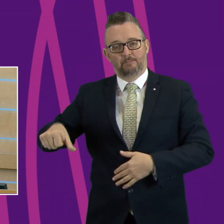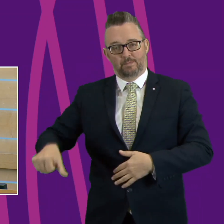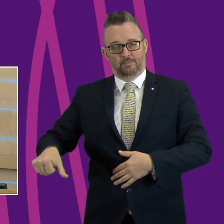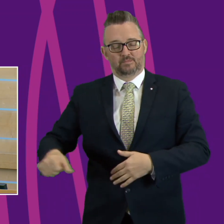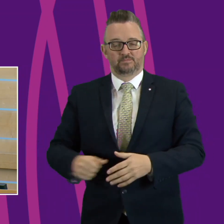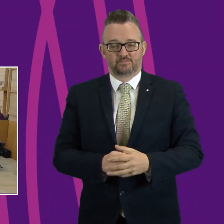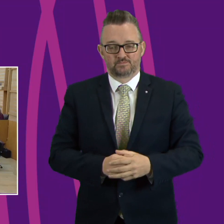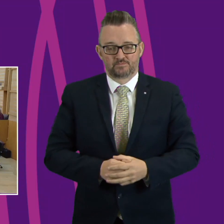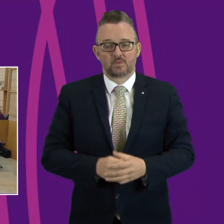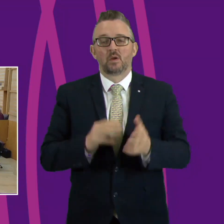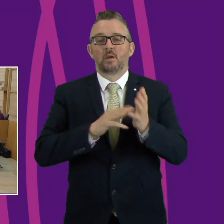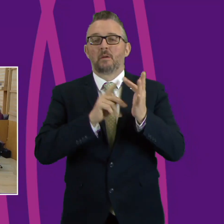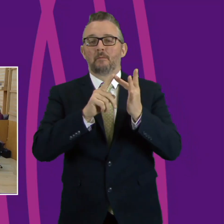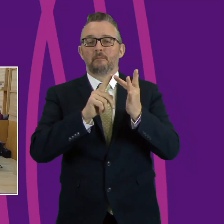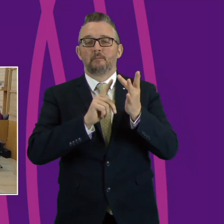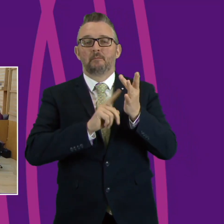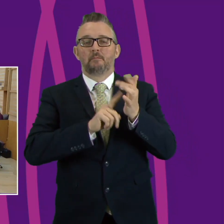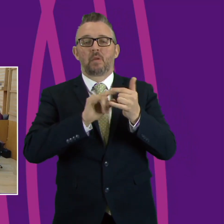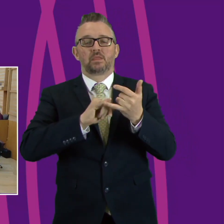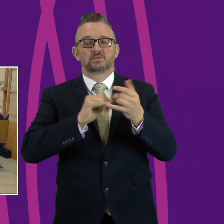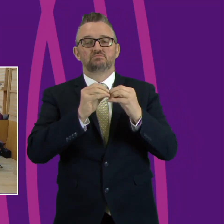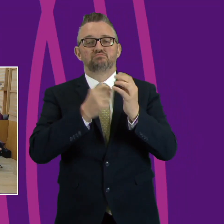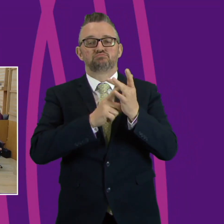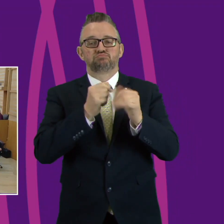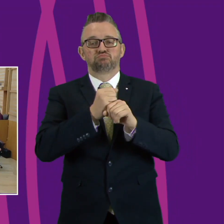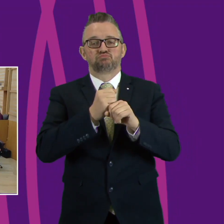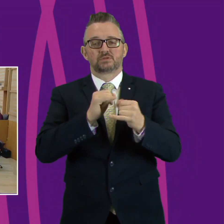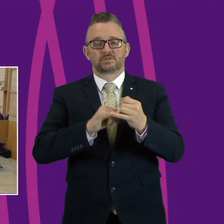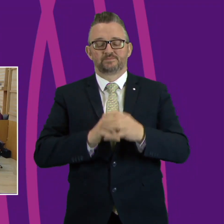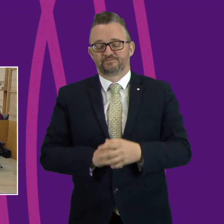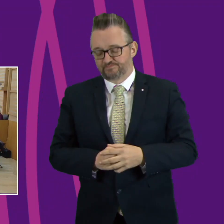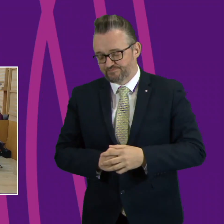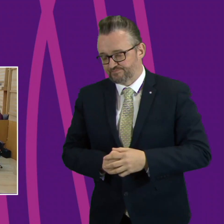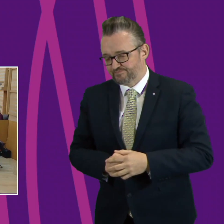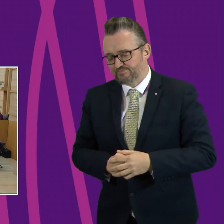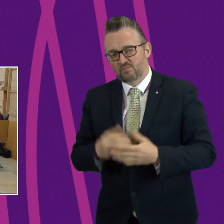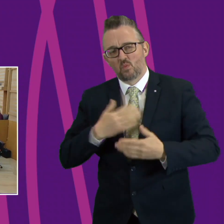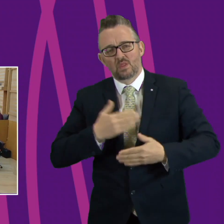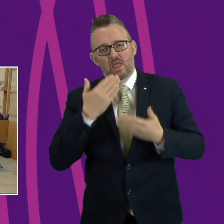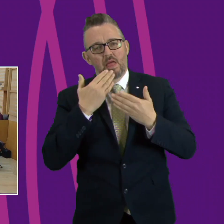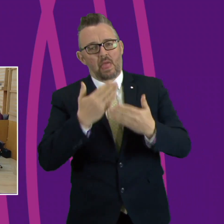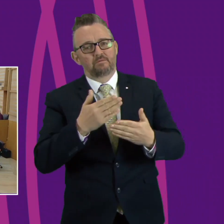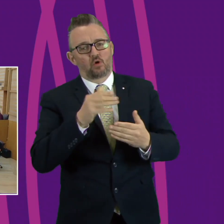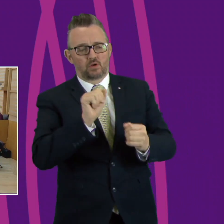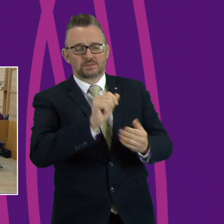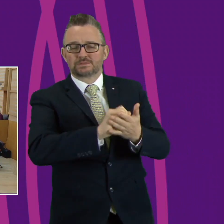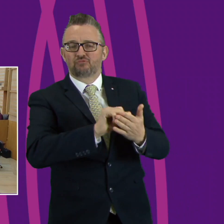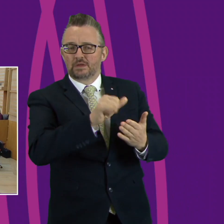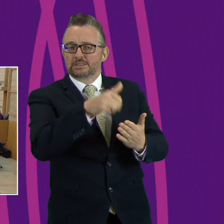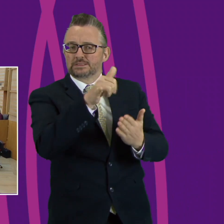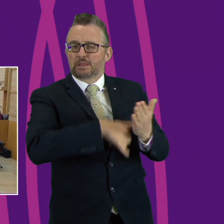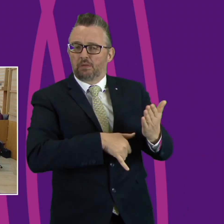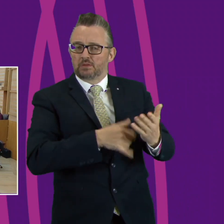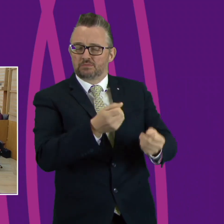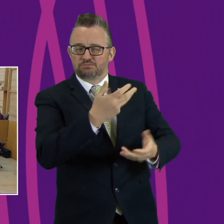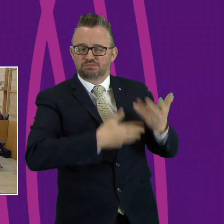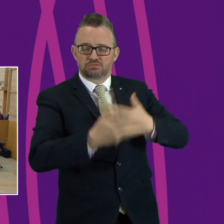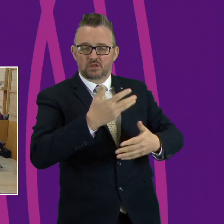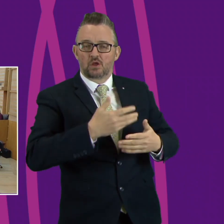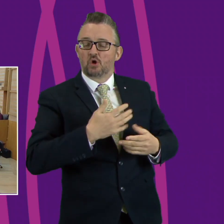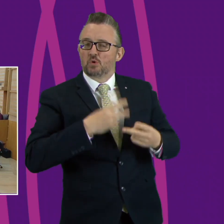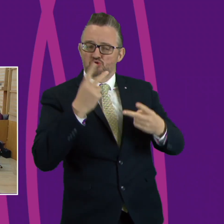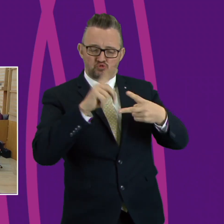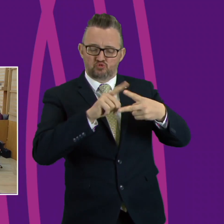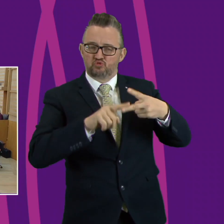Miles Briggs. Thank you, Deputy Presiding Officer. Can I thank the Cabinet Secretary for advance sight of her statement? I'd like to raise two specific issues.